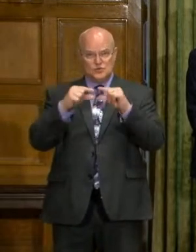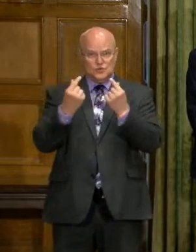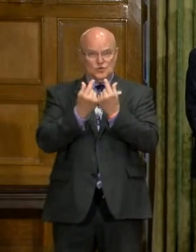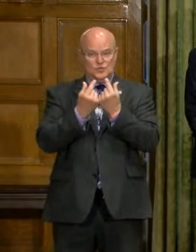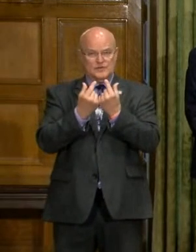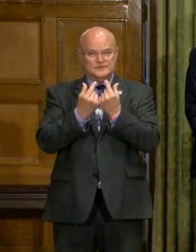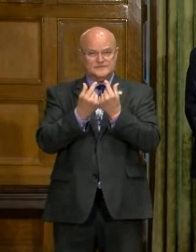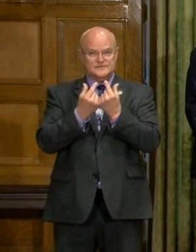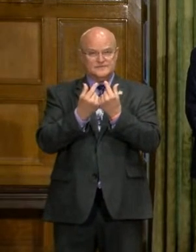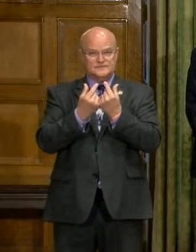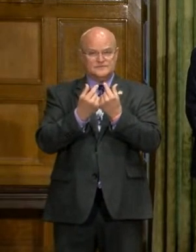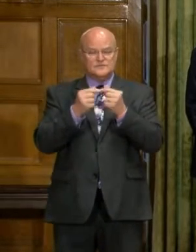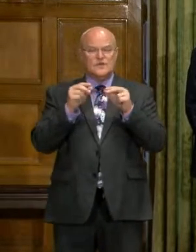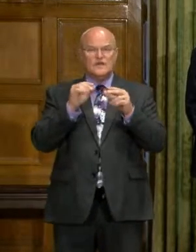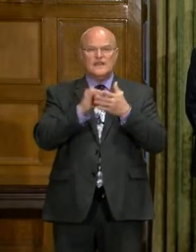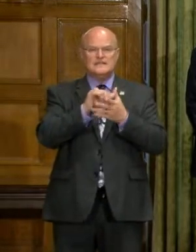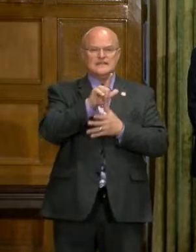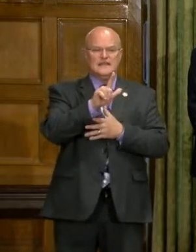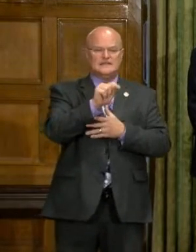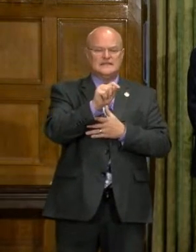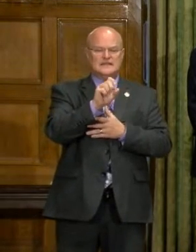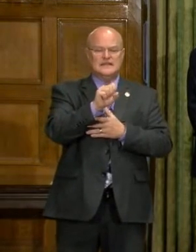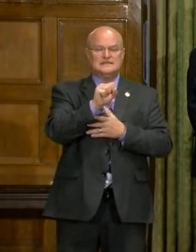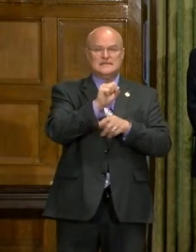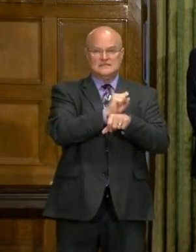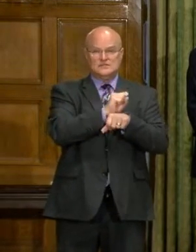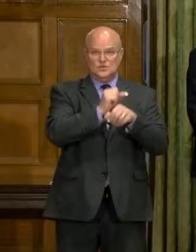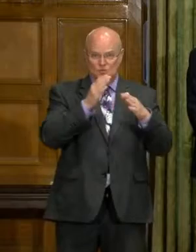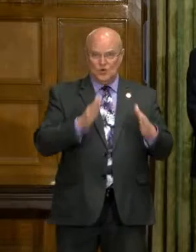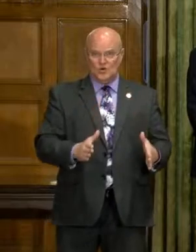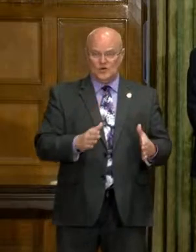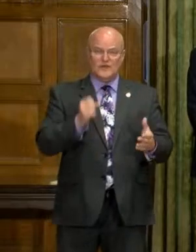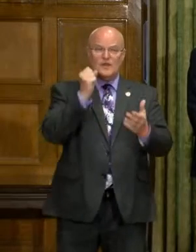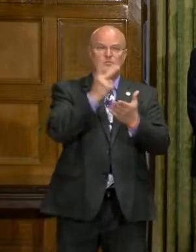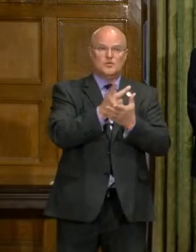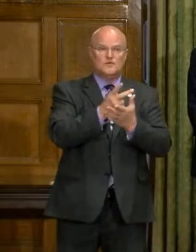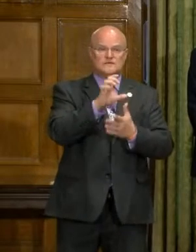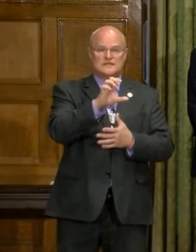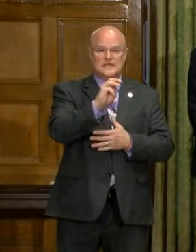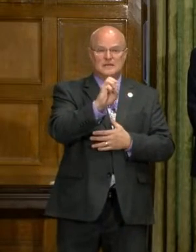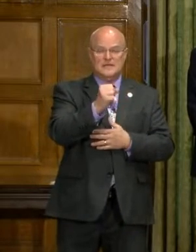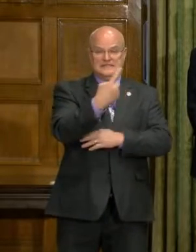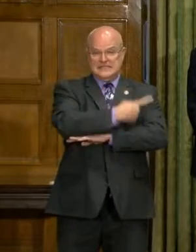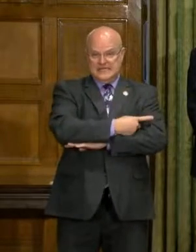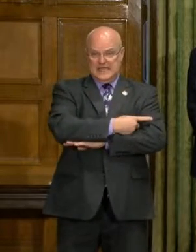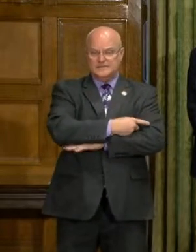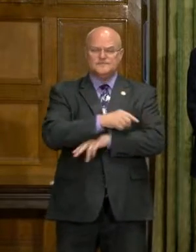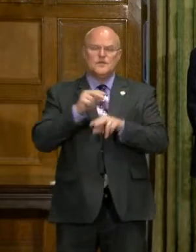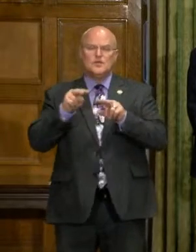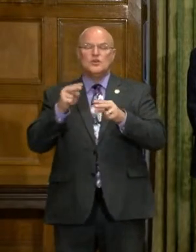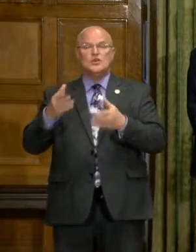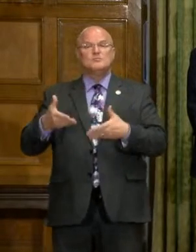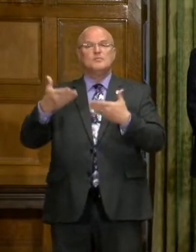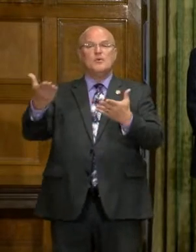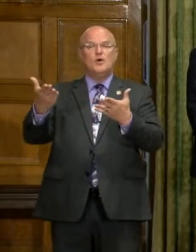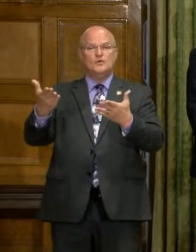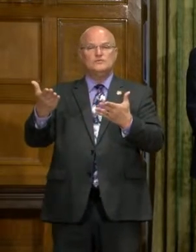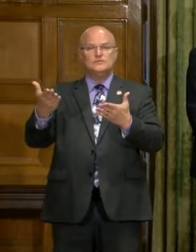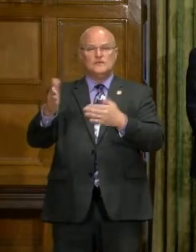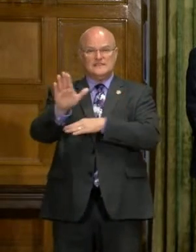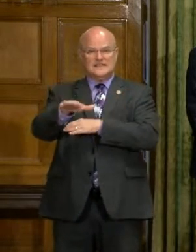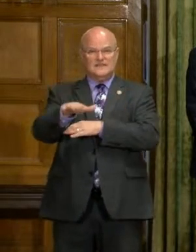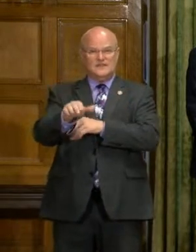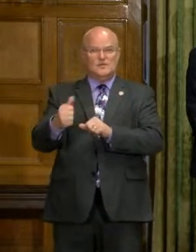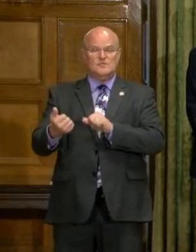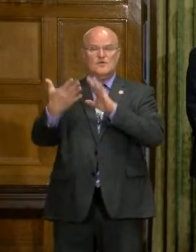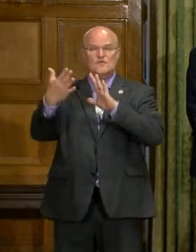group, when we look at, so that's for the LTSS workers that were approved by CMS today. When you look at the proposal that's going this